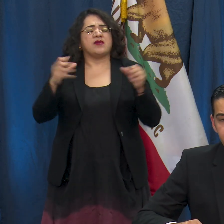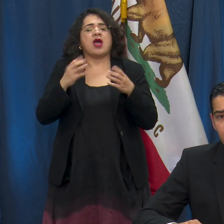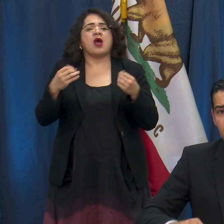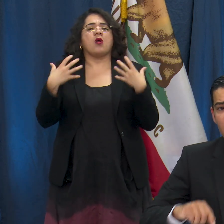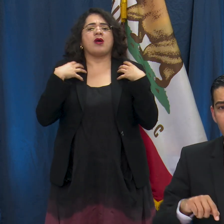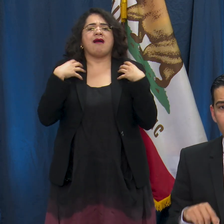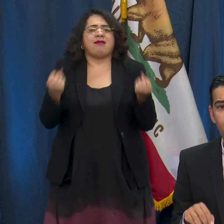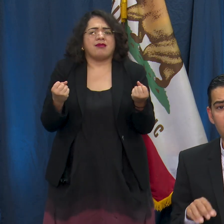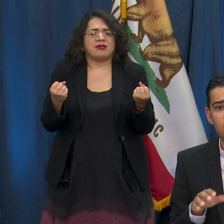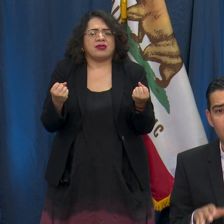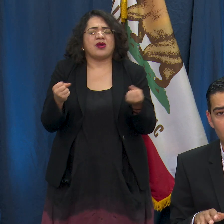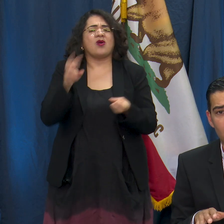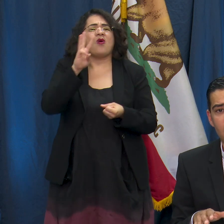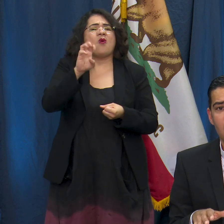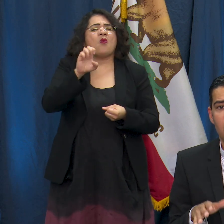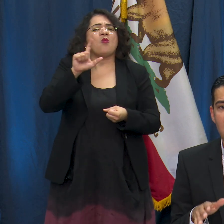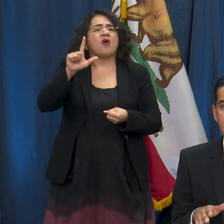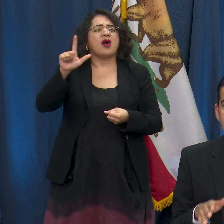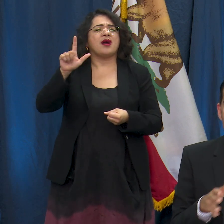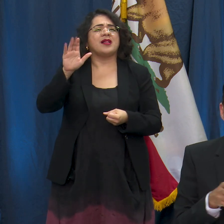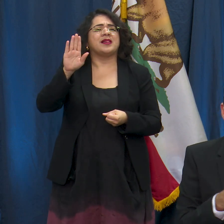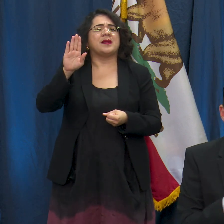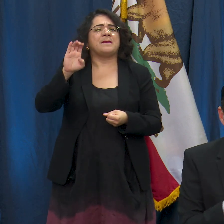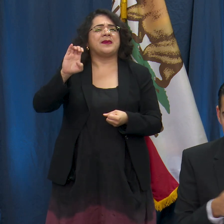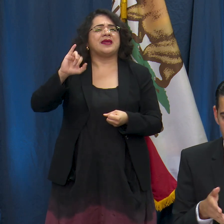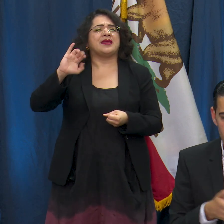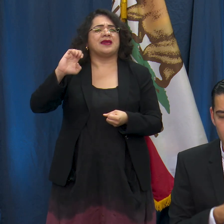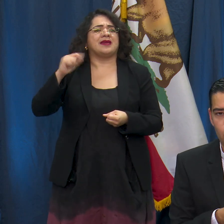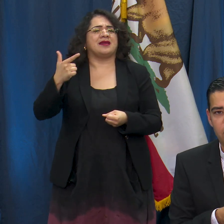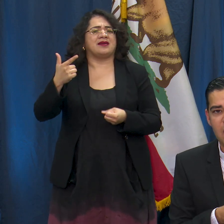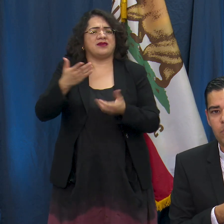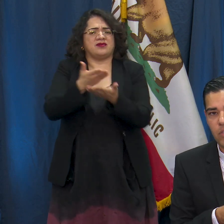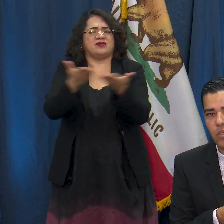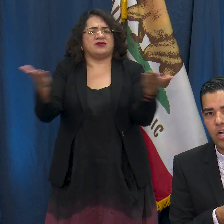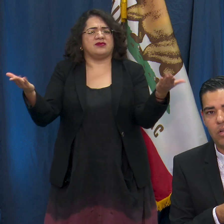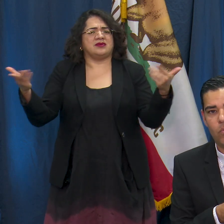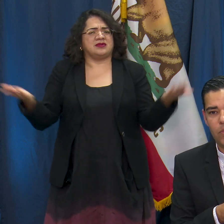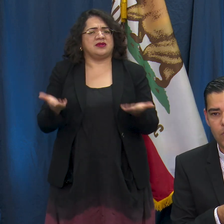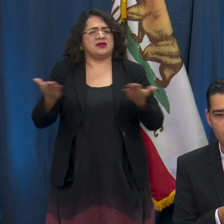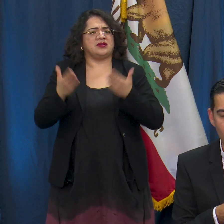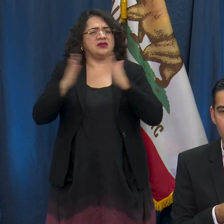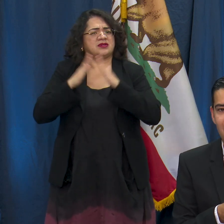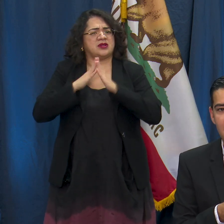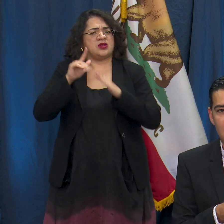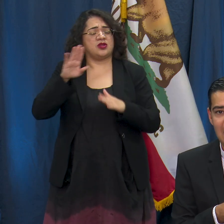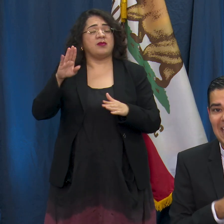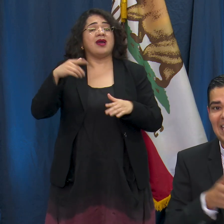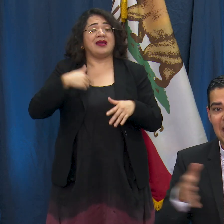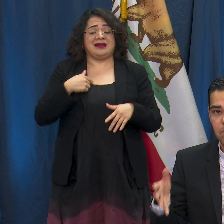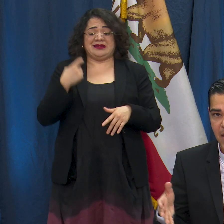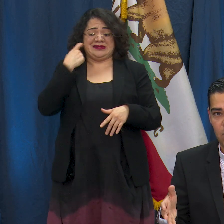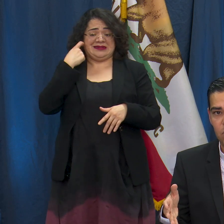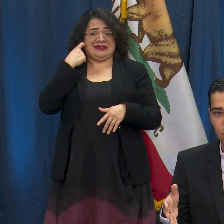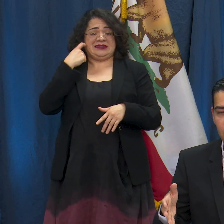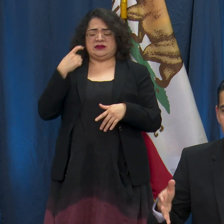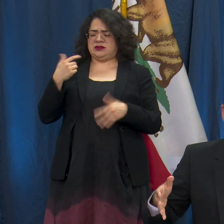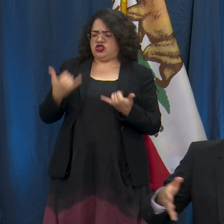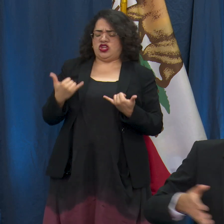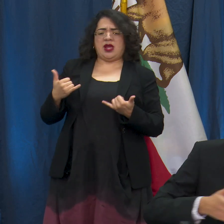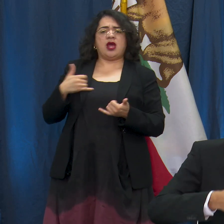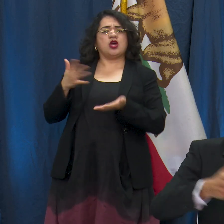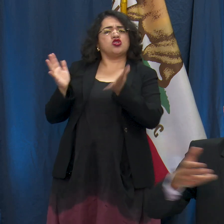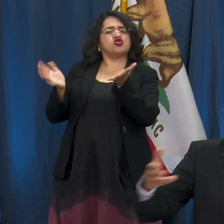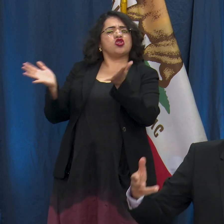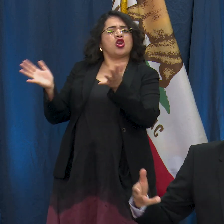here. And so please know that I just earlier today, I was on a call with all the 88 mayors